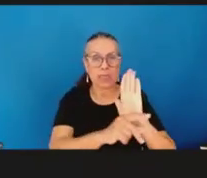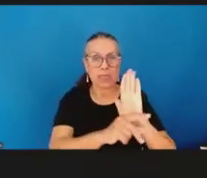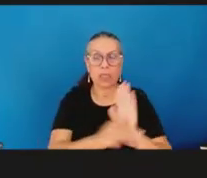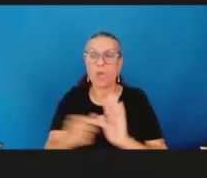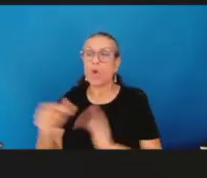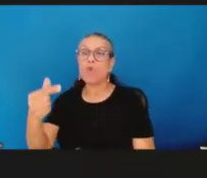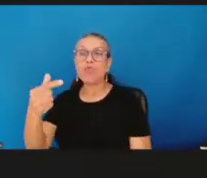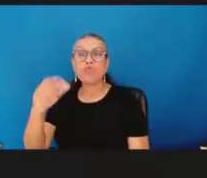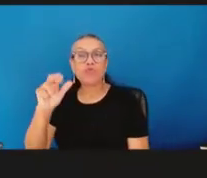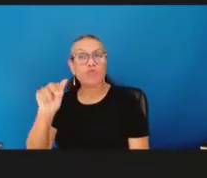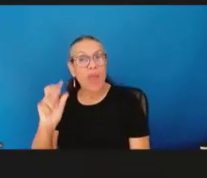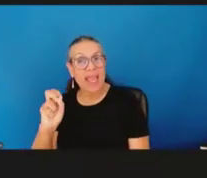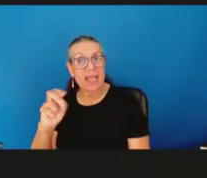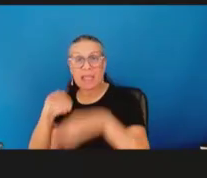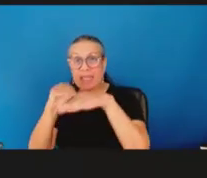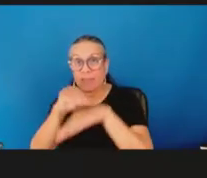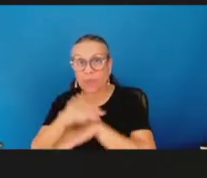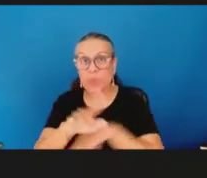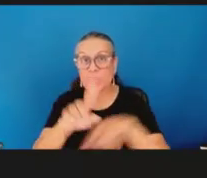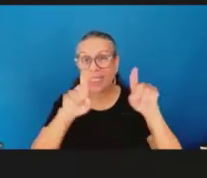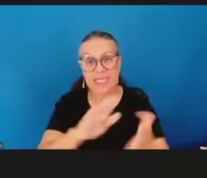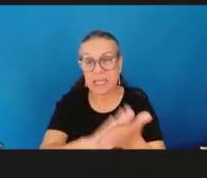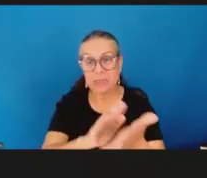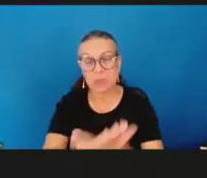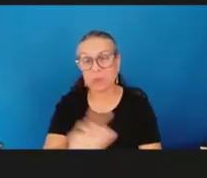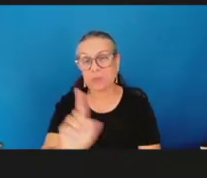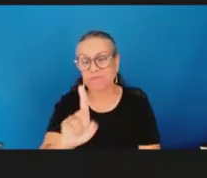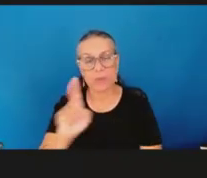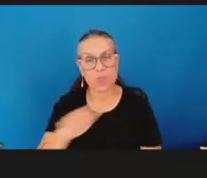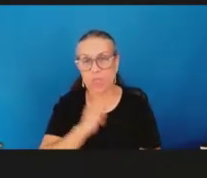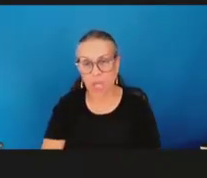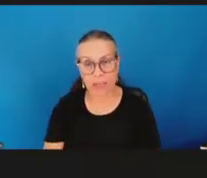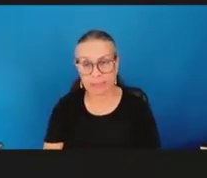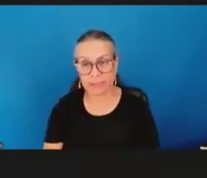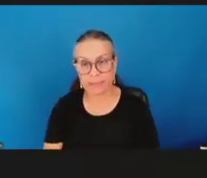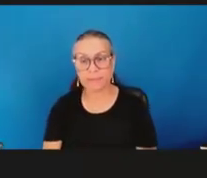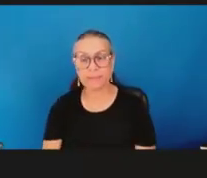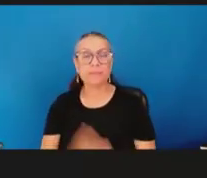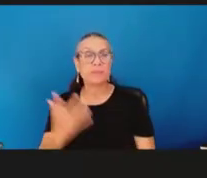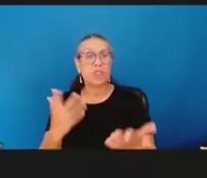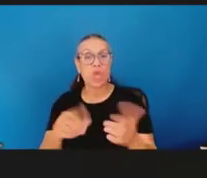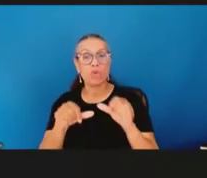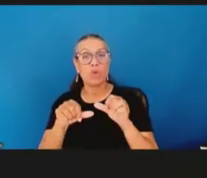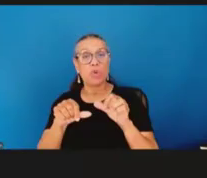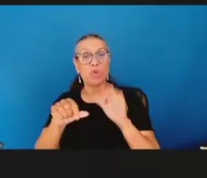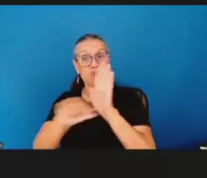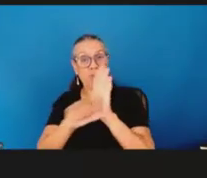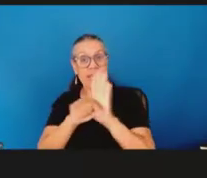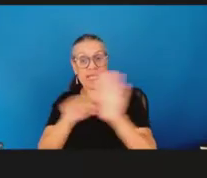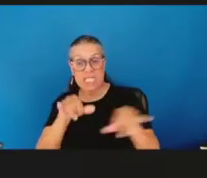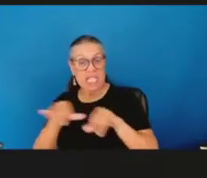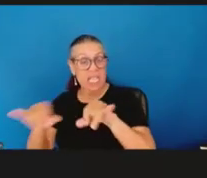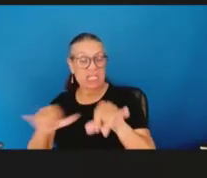so significantly into exam school admissions criteria. The lack of consistent grading standards was exemplified this past